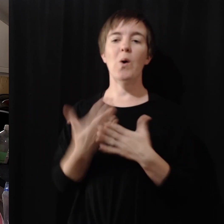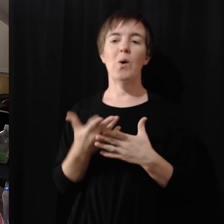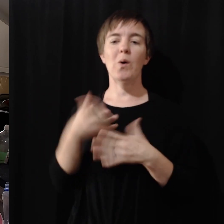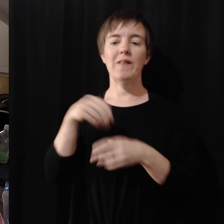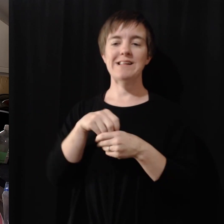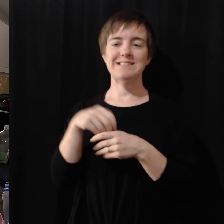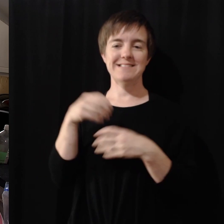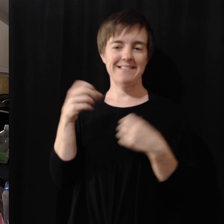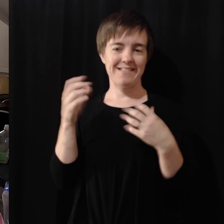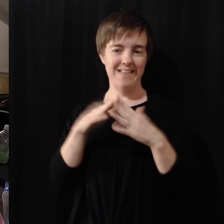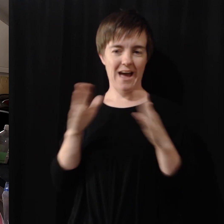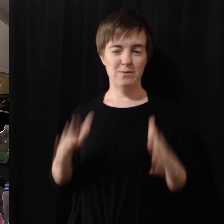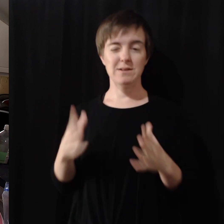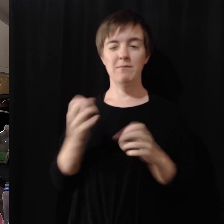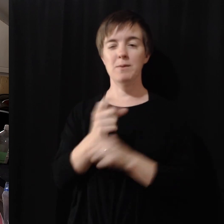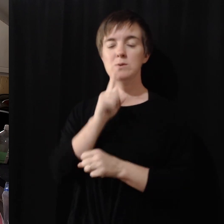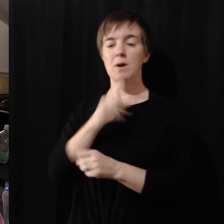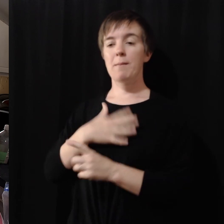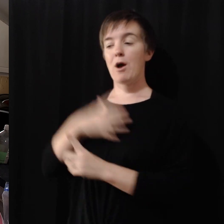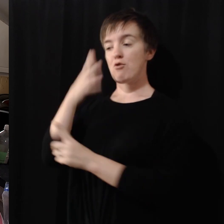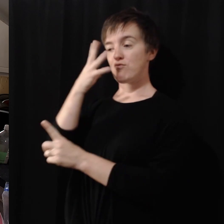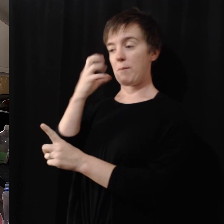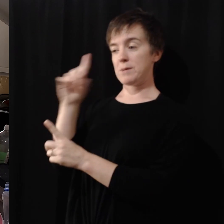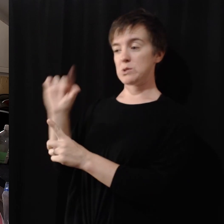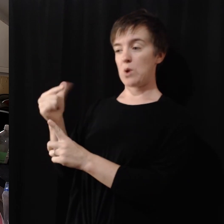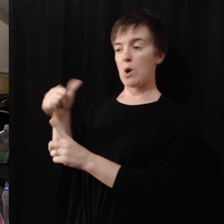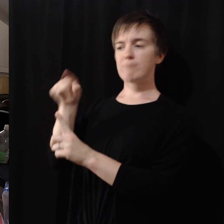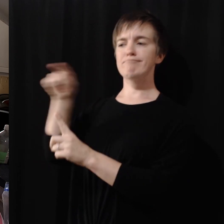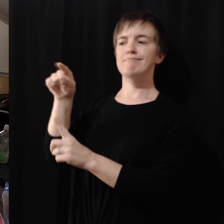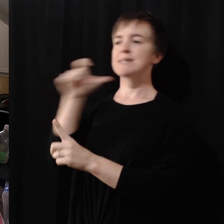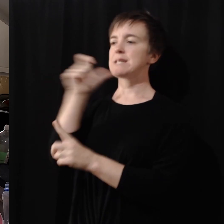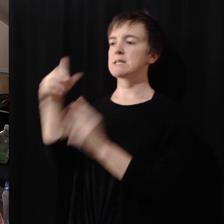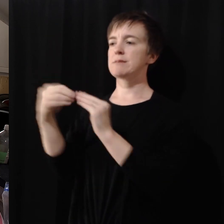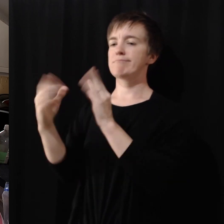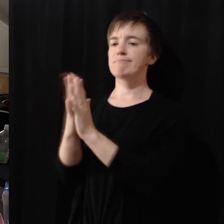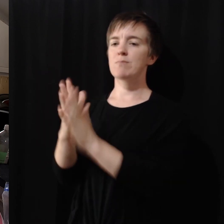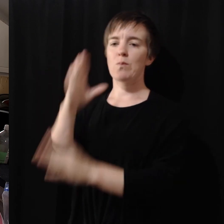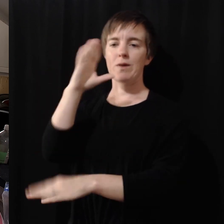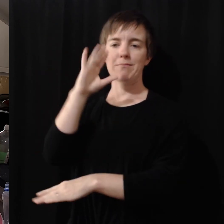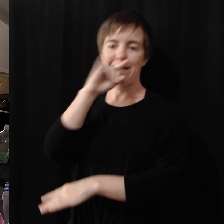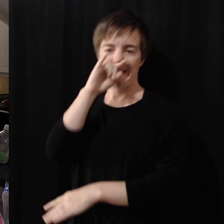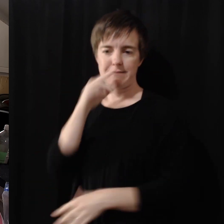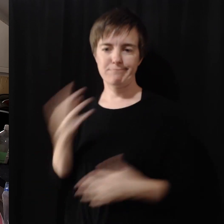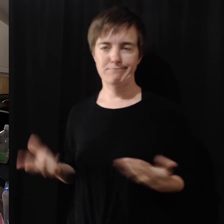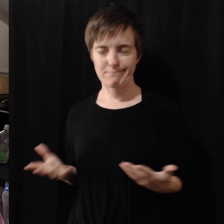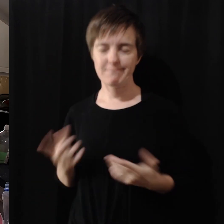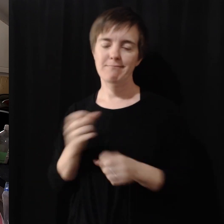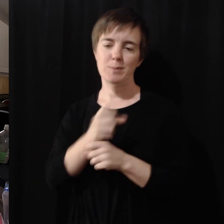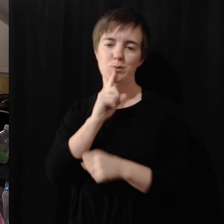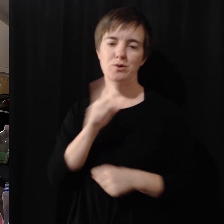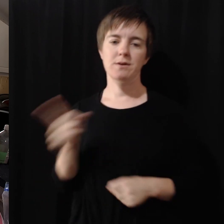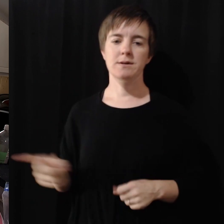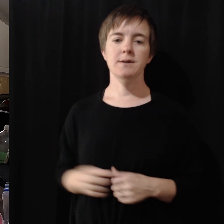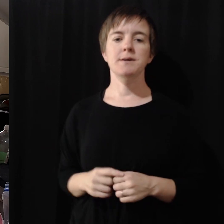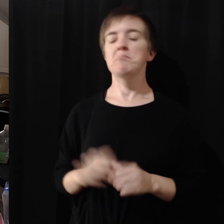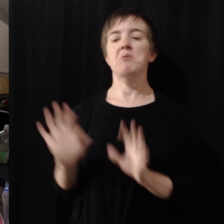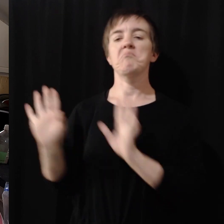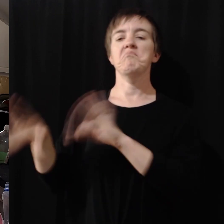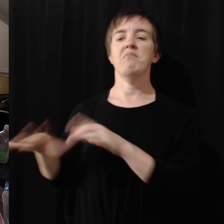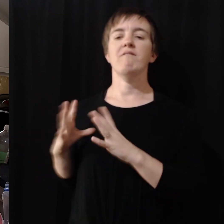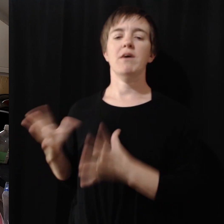all in the house. Have to make sure my grumpy dog doesn't collide with my kid. They're good